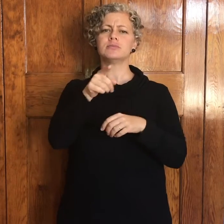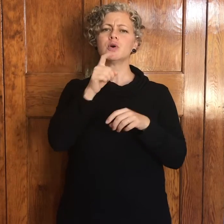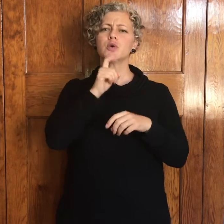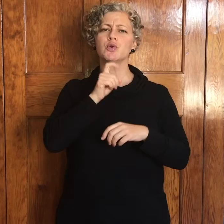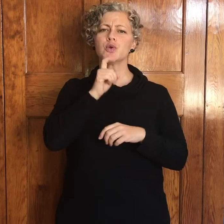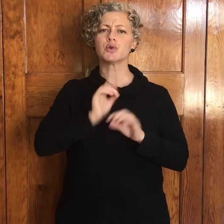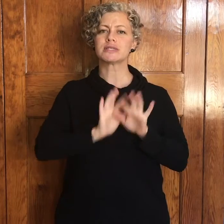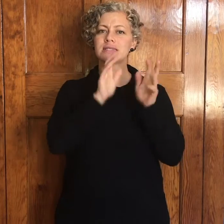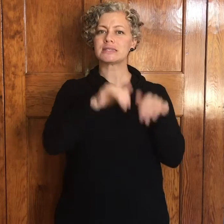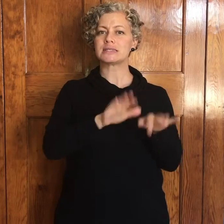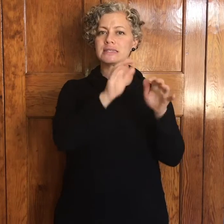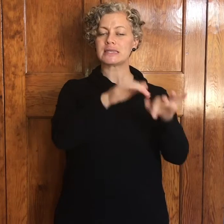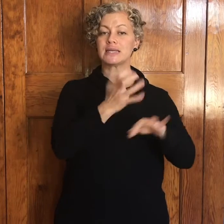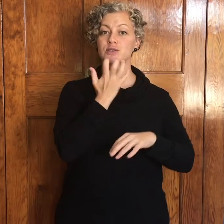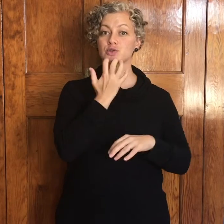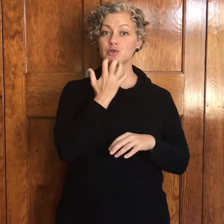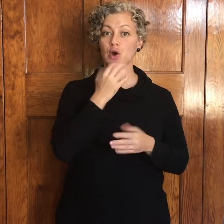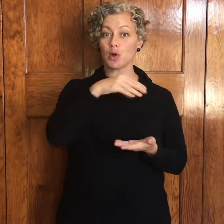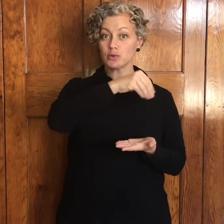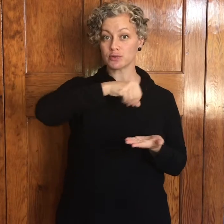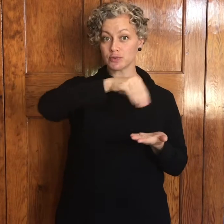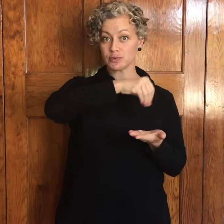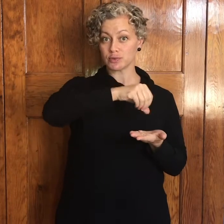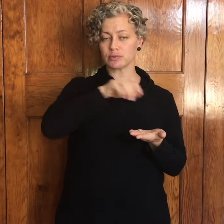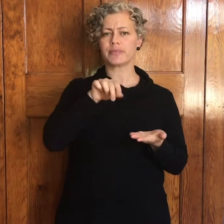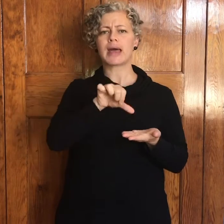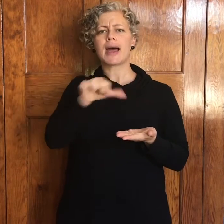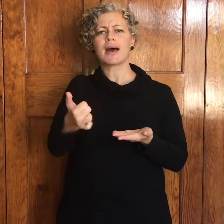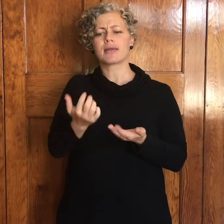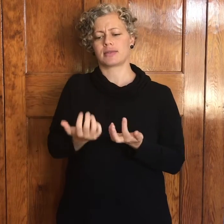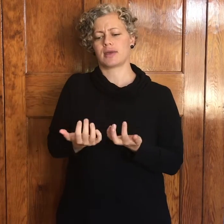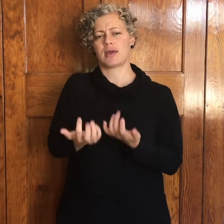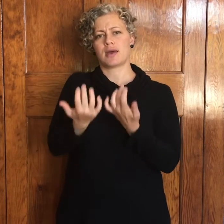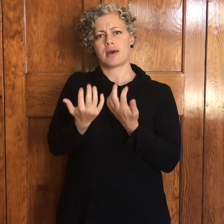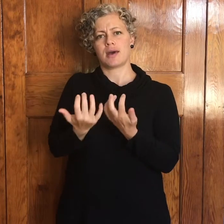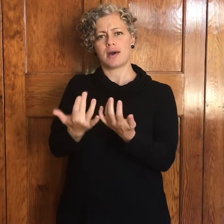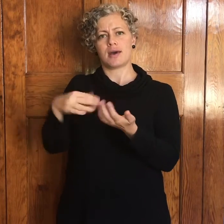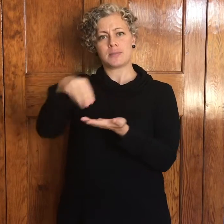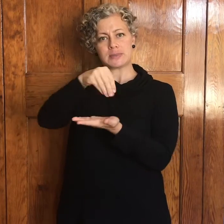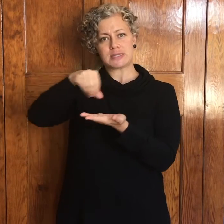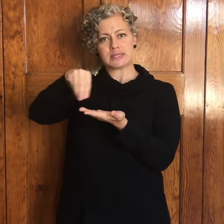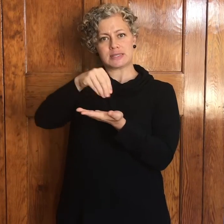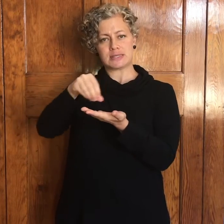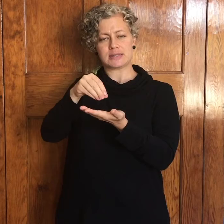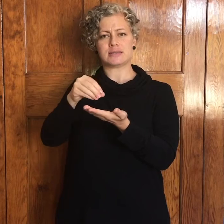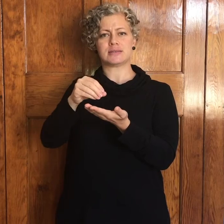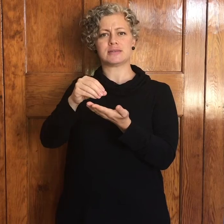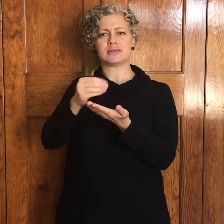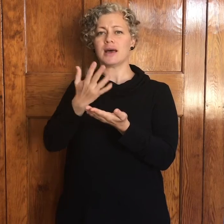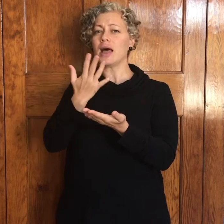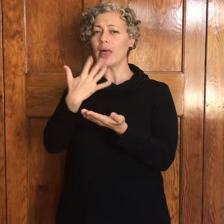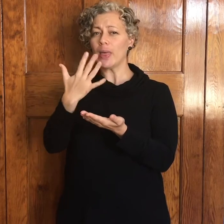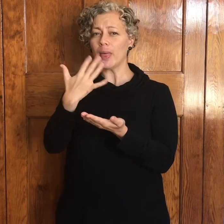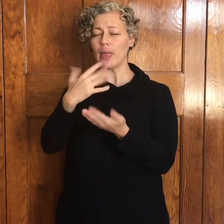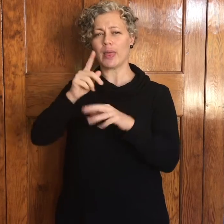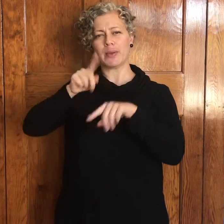ground herbs and spices to make unique flavor combinations. Try